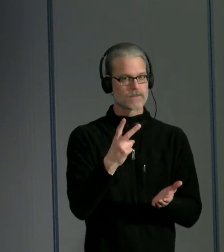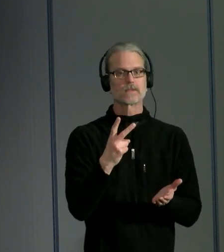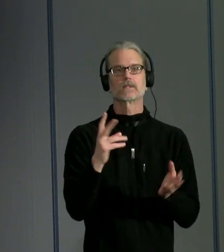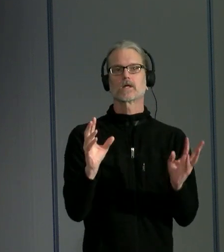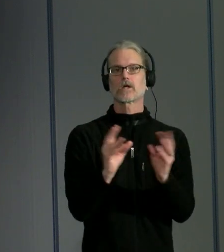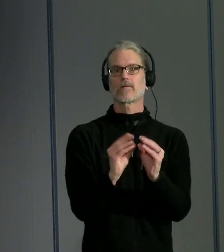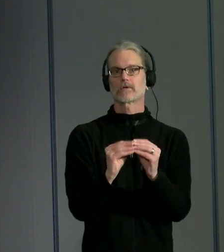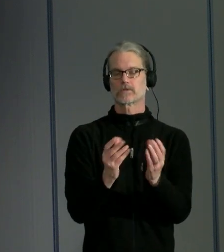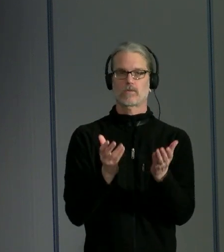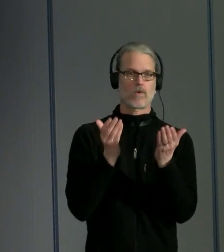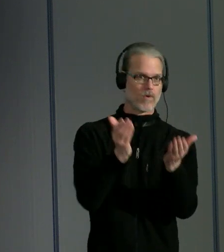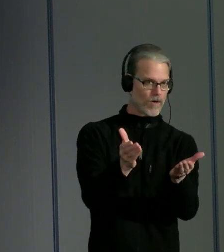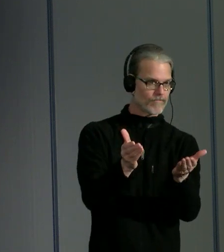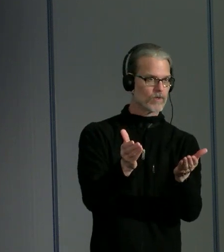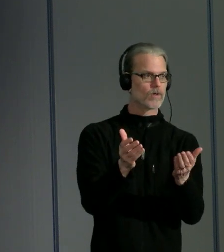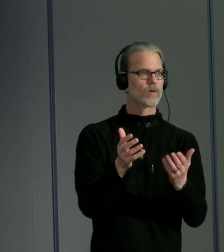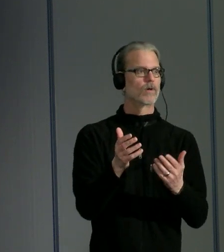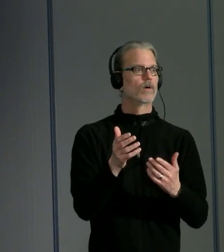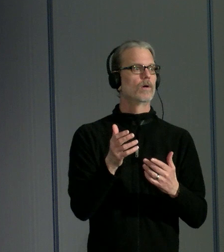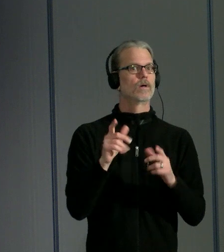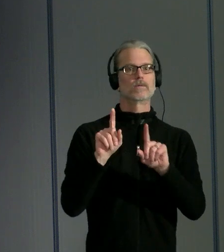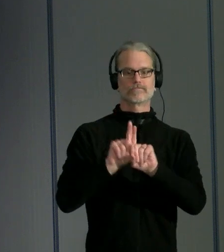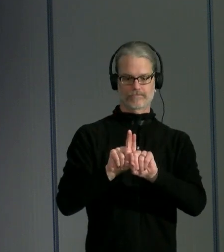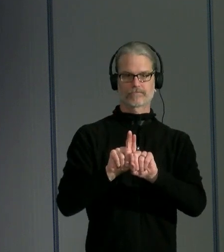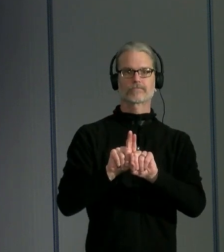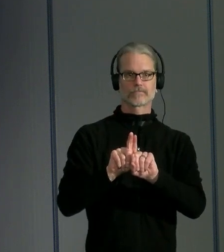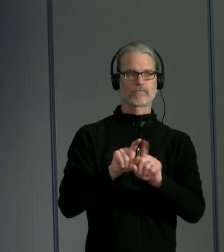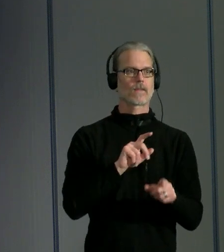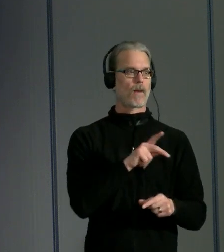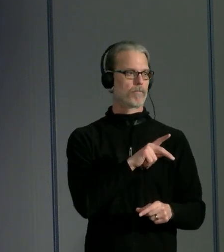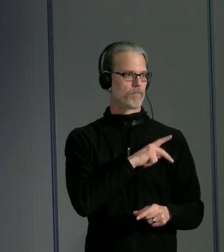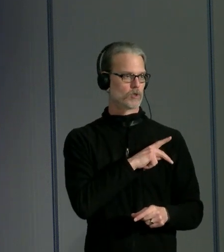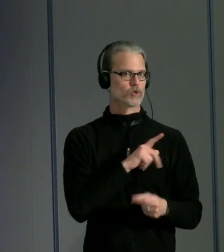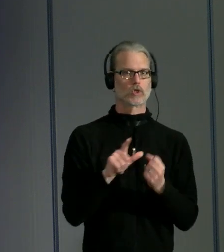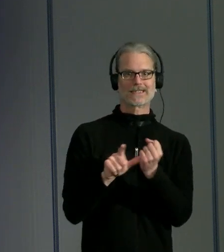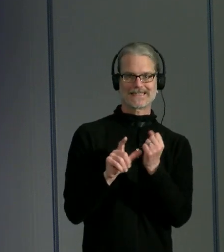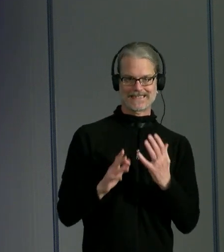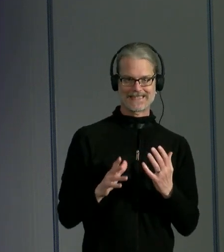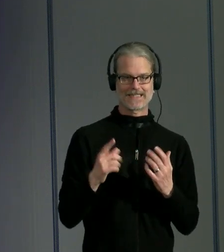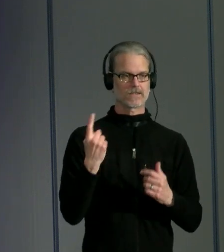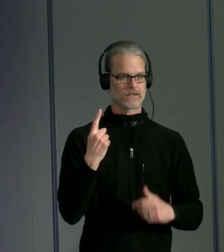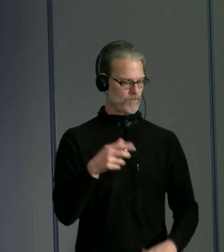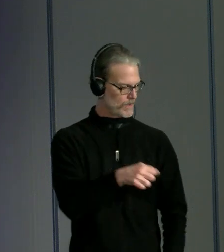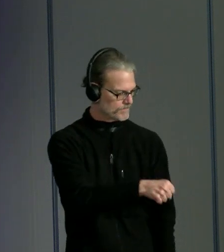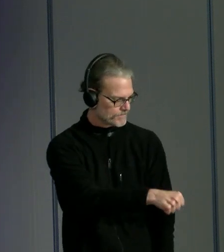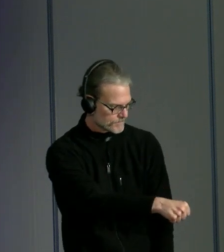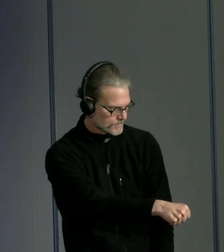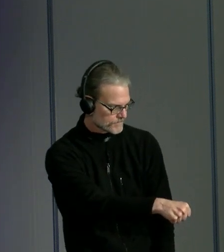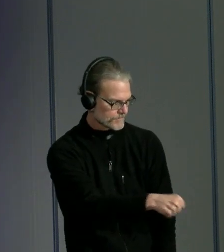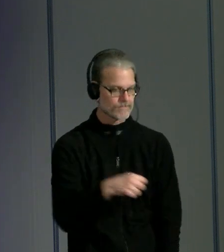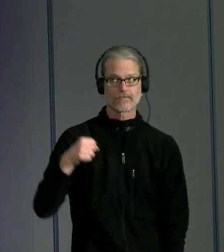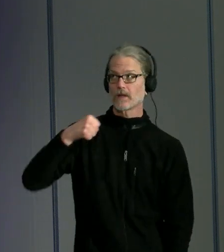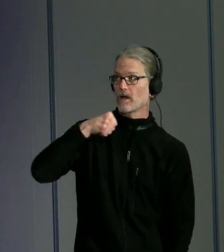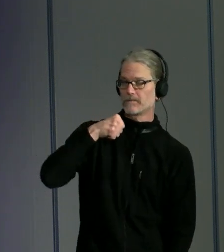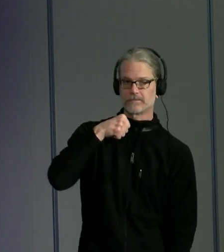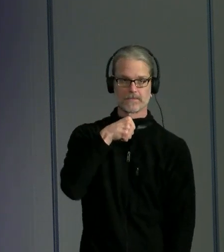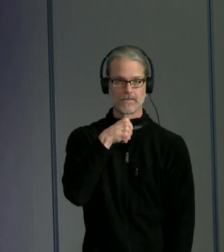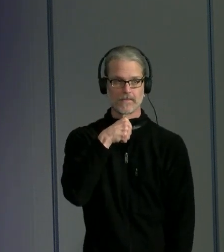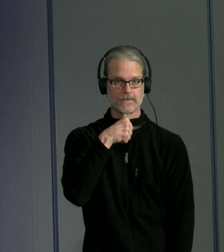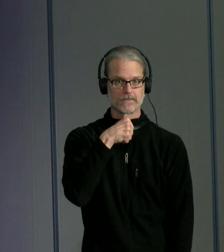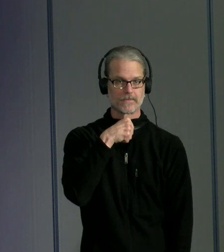offering personal assistance, someone to hold the microphone for the person. And I've also seen people provided